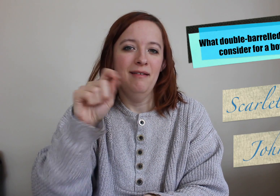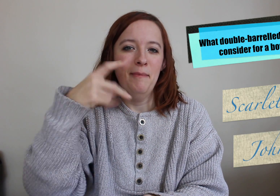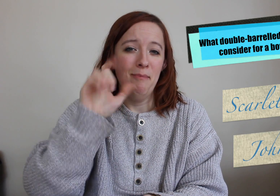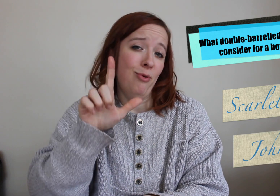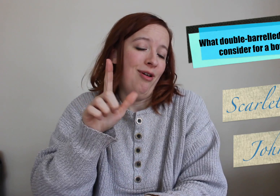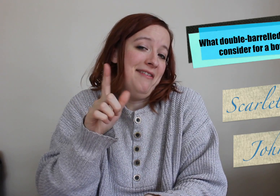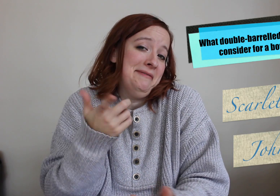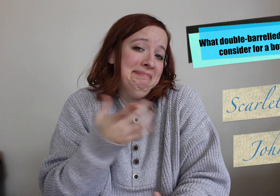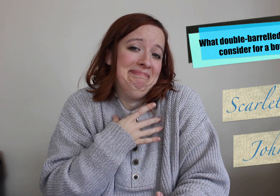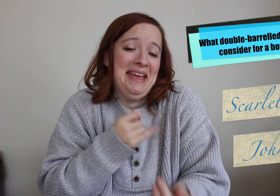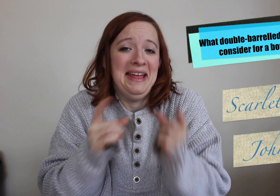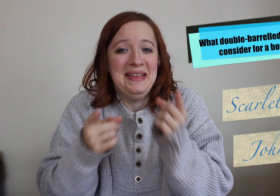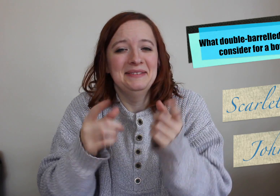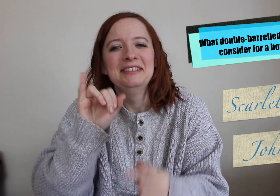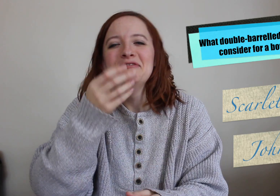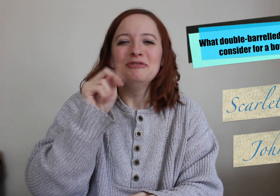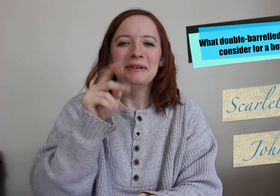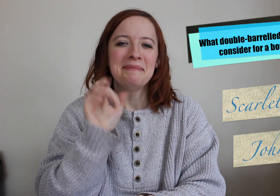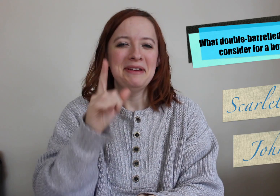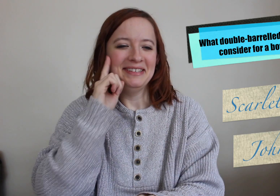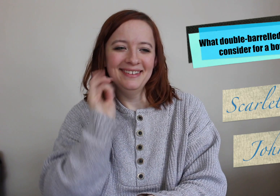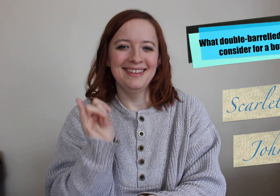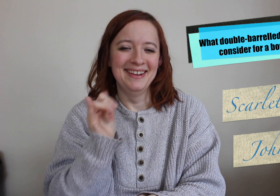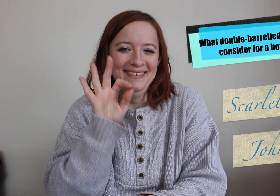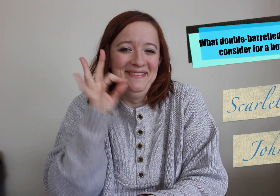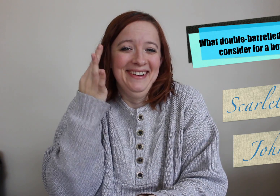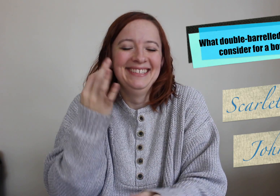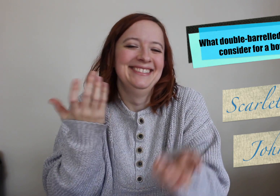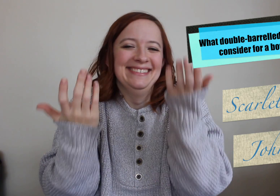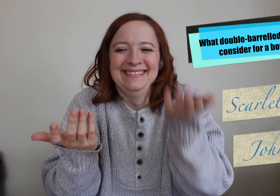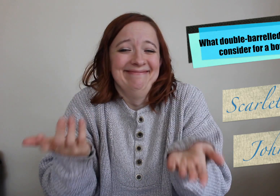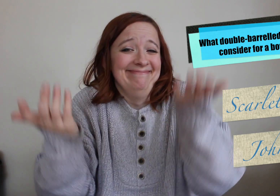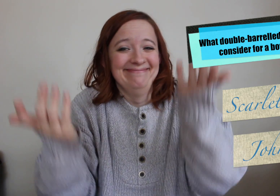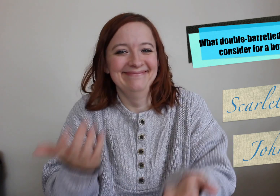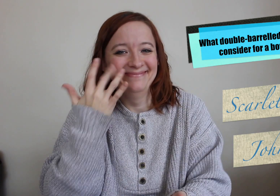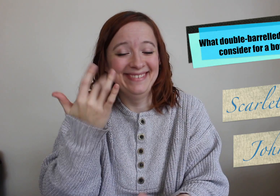John Paul. I don't know. I like those. John Paul sounds kind of French. I don't know.